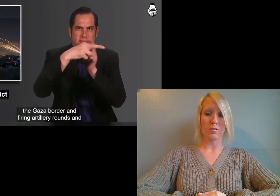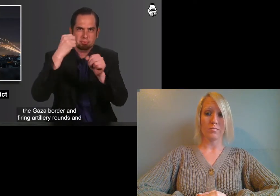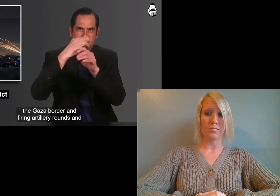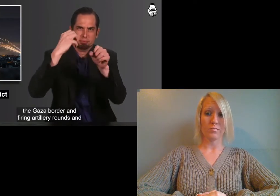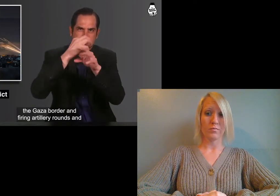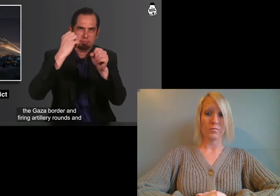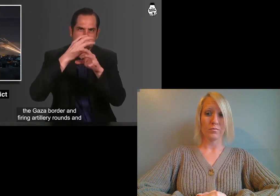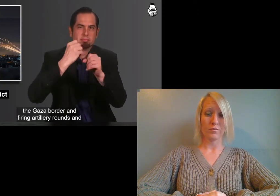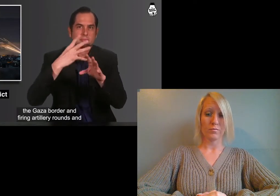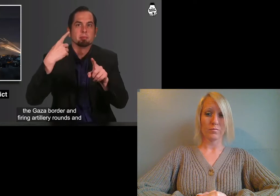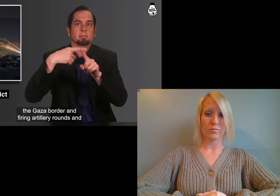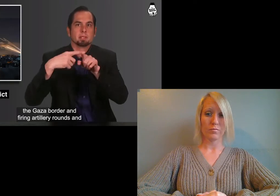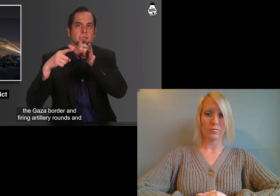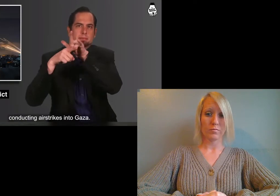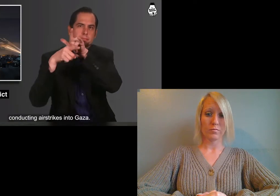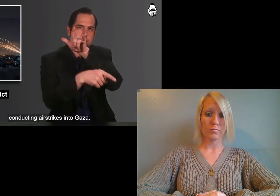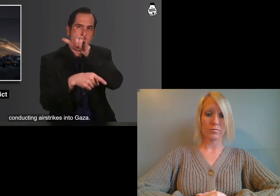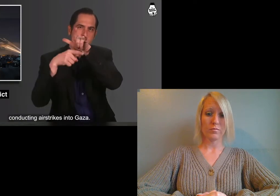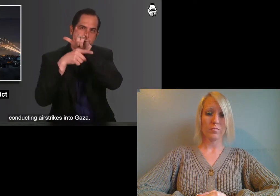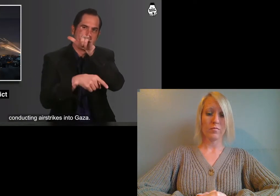rounds